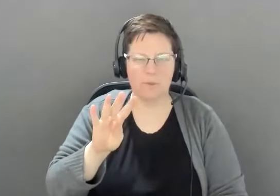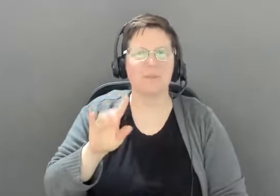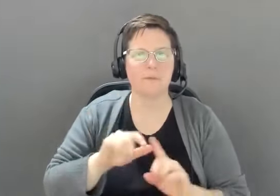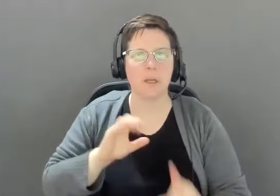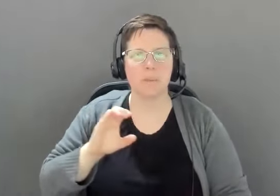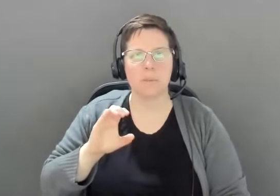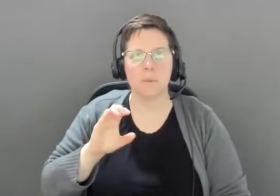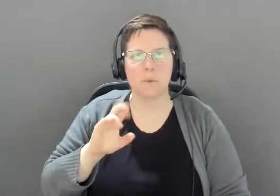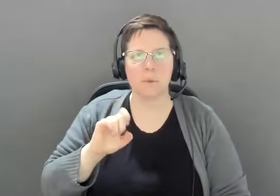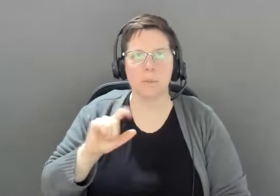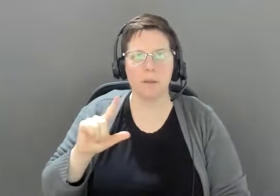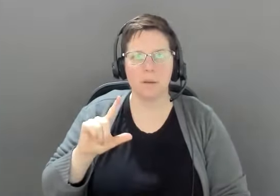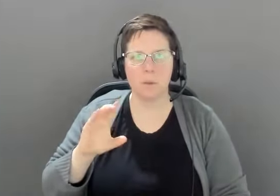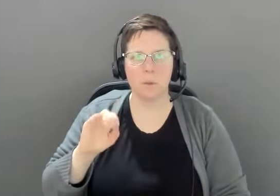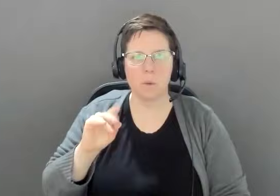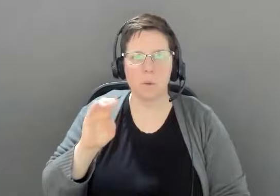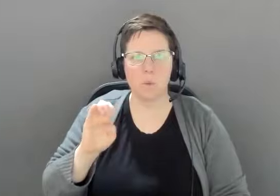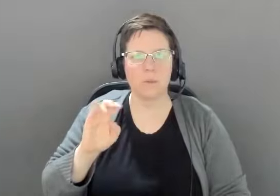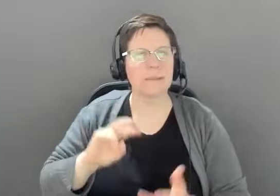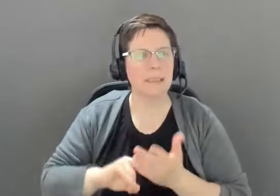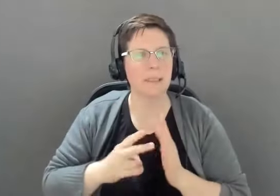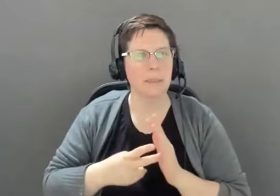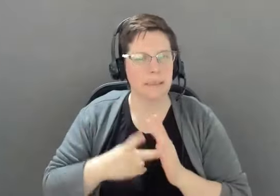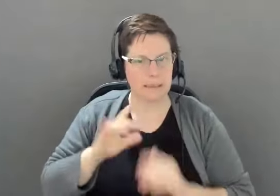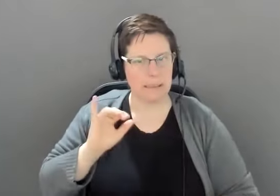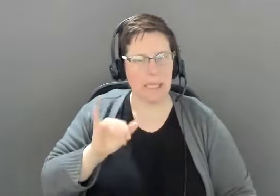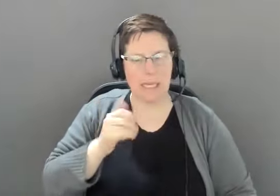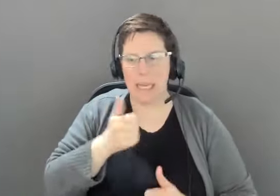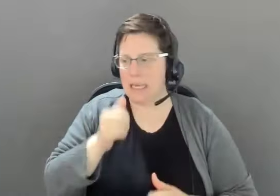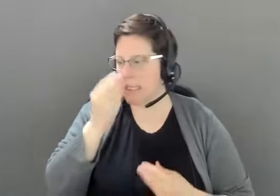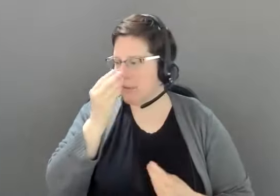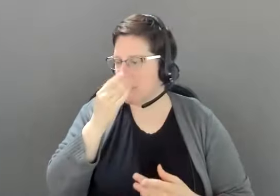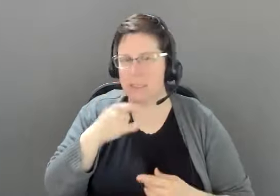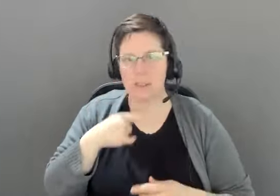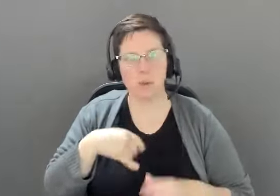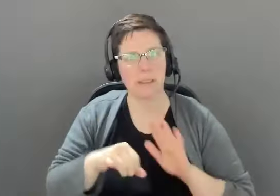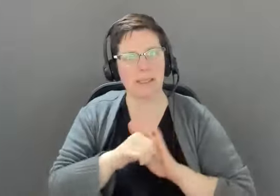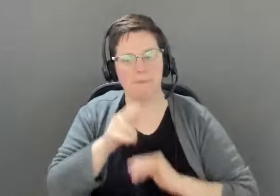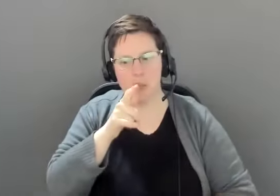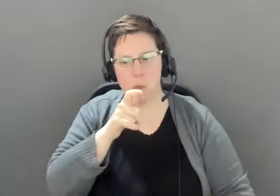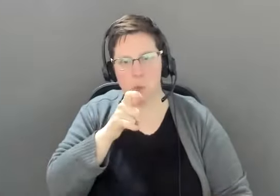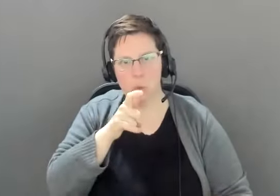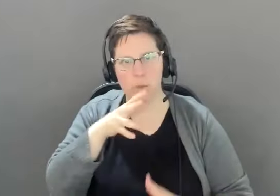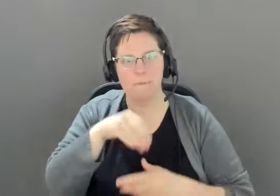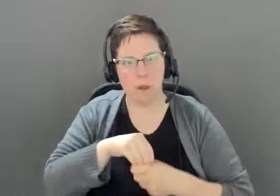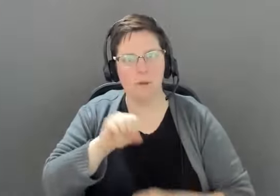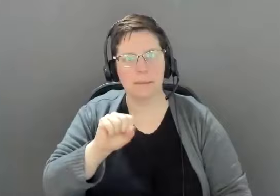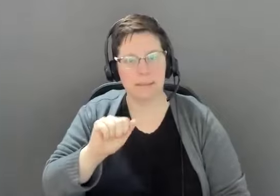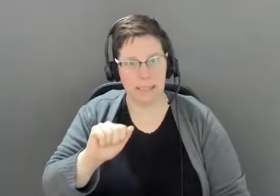of information which could identify a victim complainant or a minor witness in sexual offense cases. Established by the Supreme Court